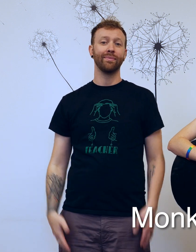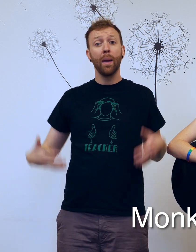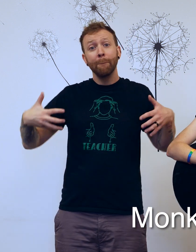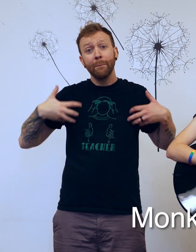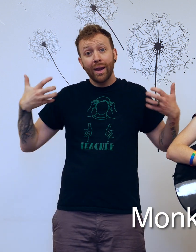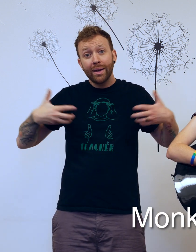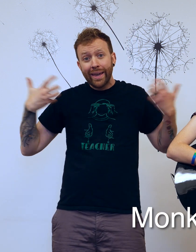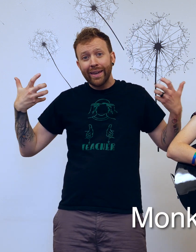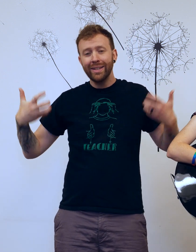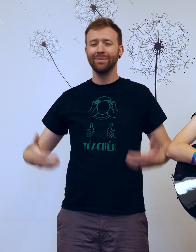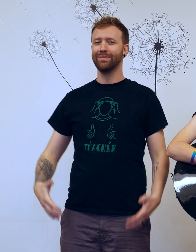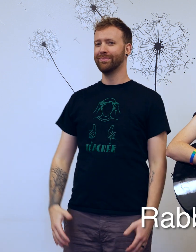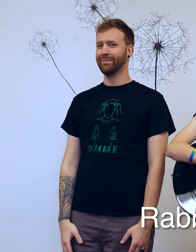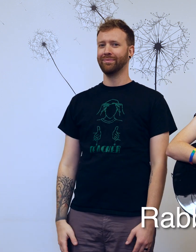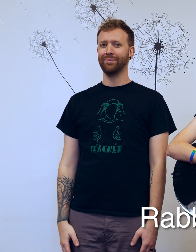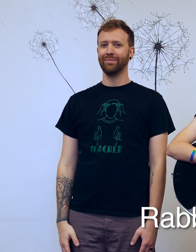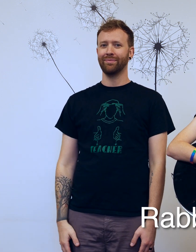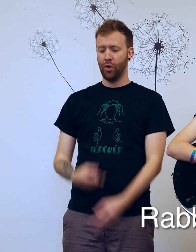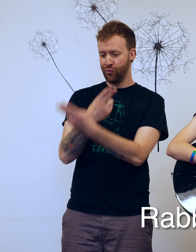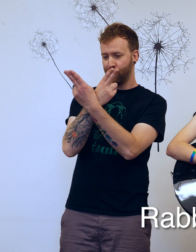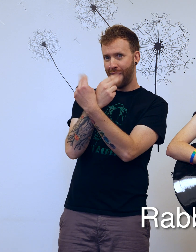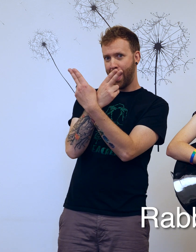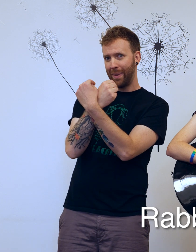monkeys, and rabbits.